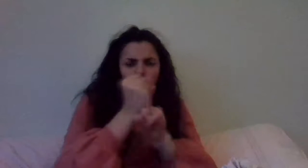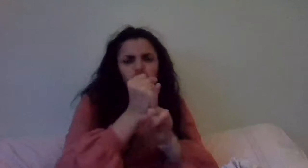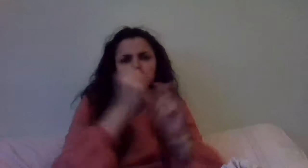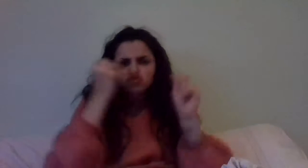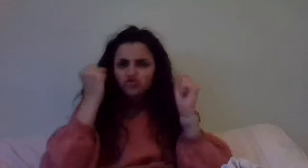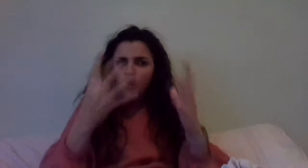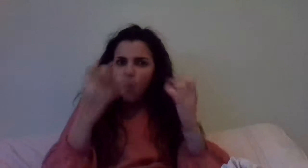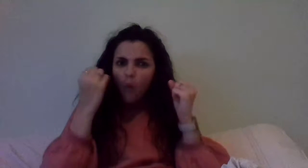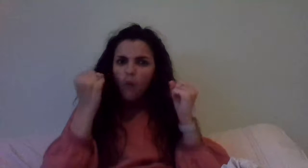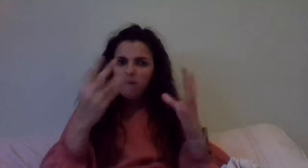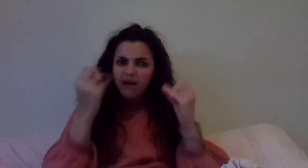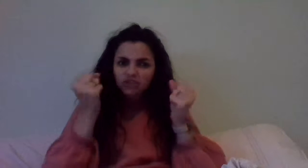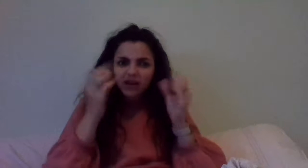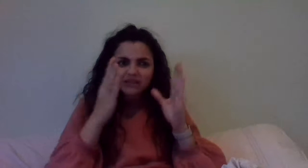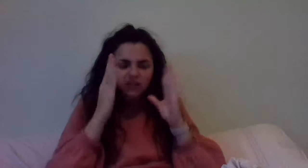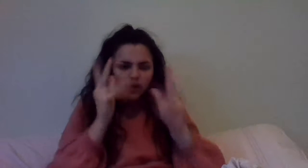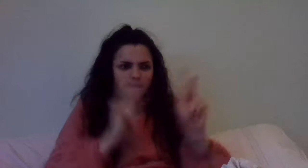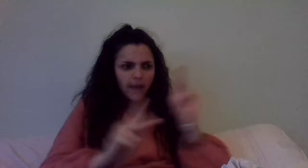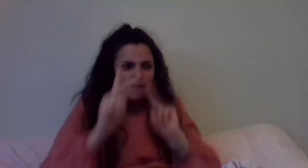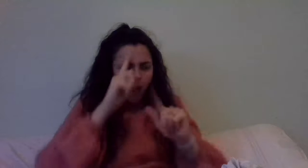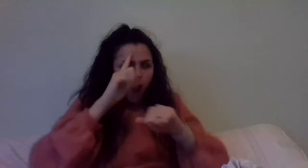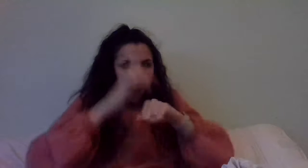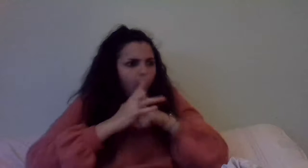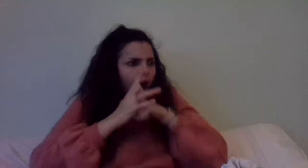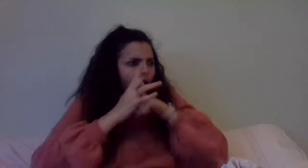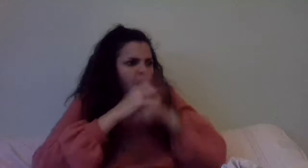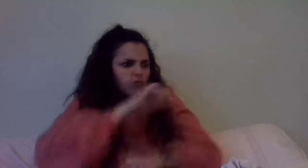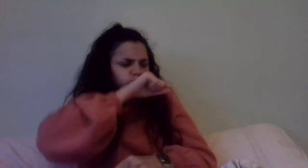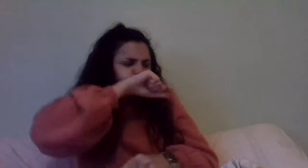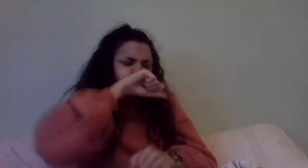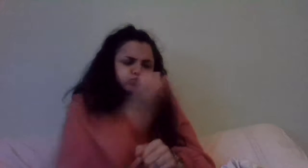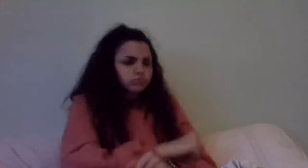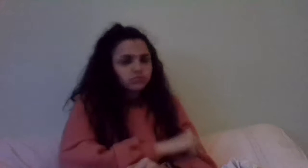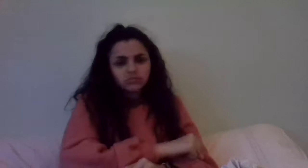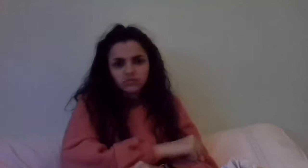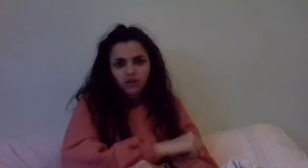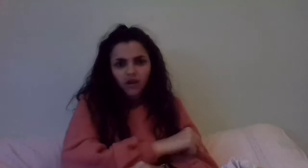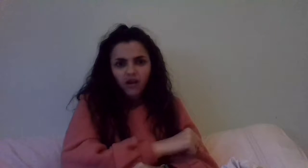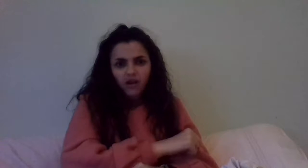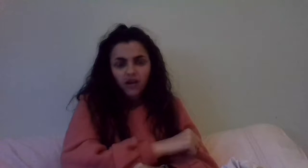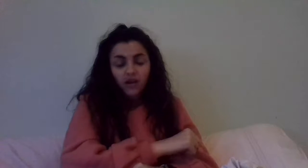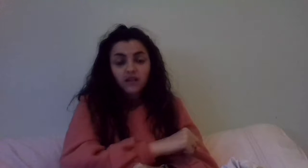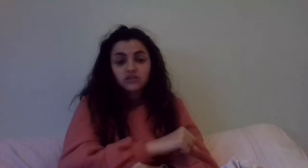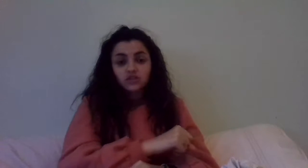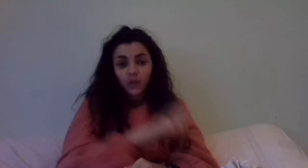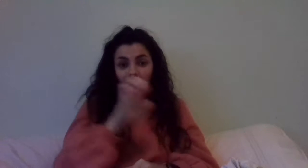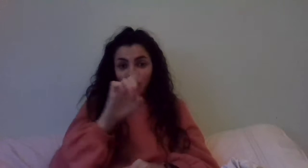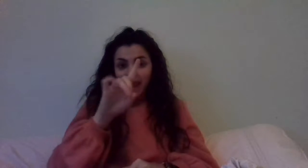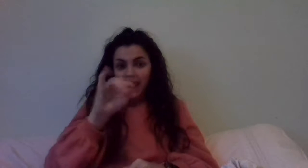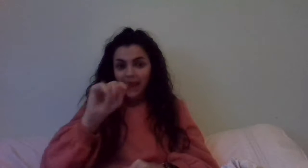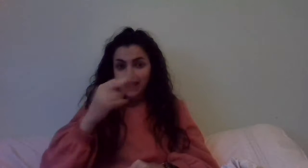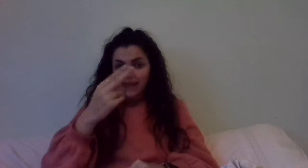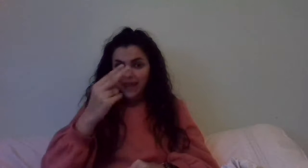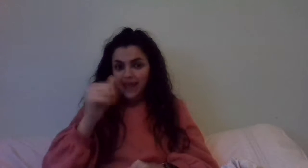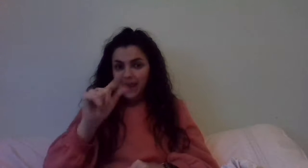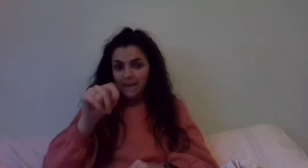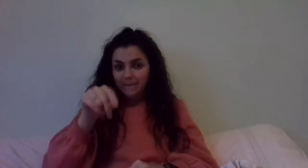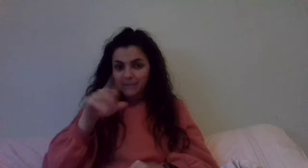and Edith Halper arranges for a show that is going to be entitled American